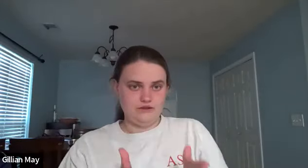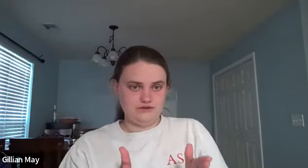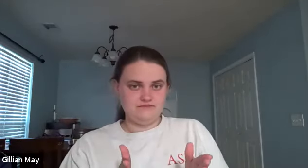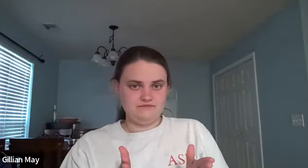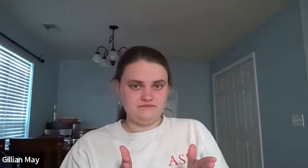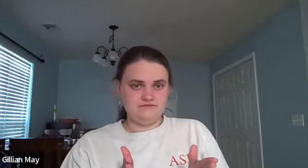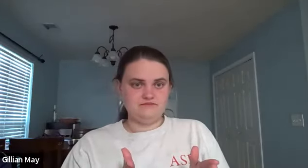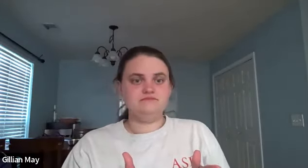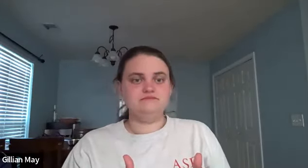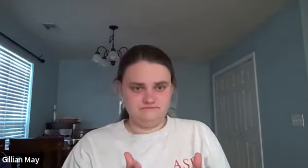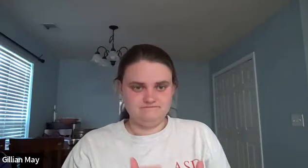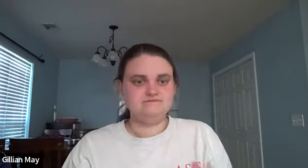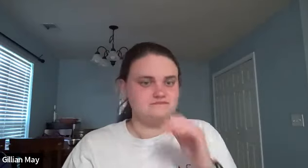lawyer.